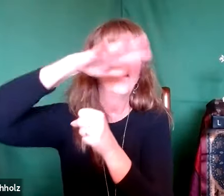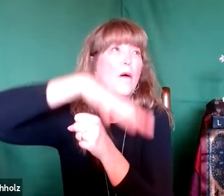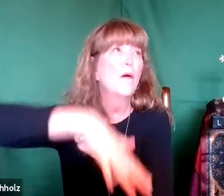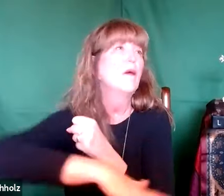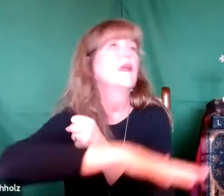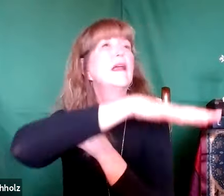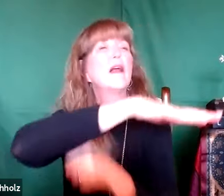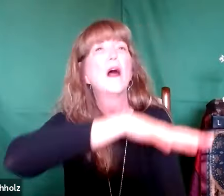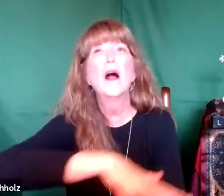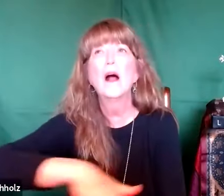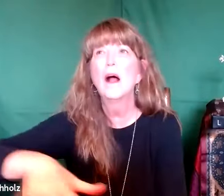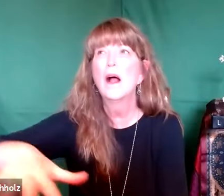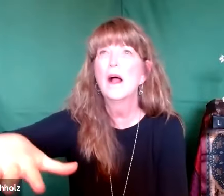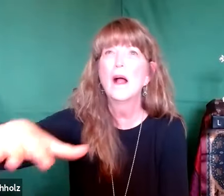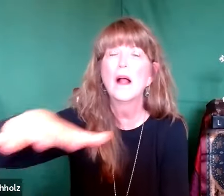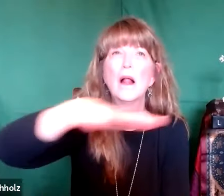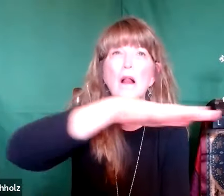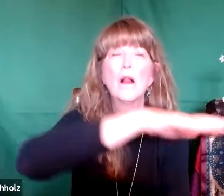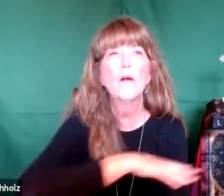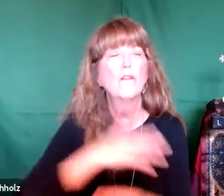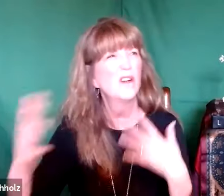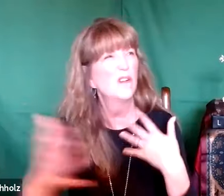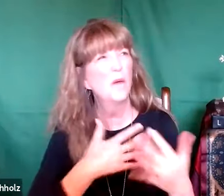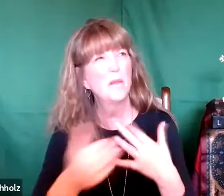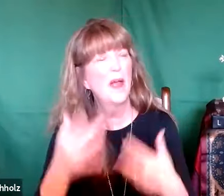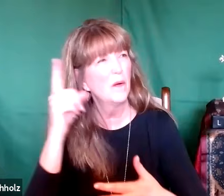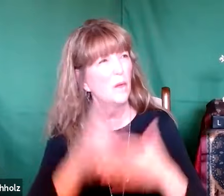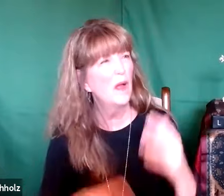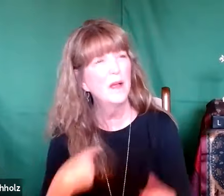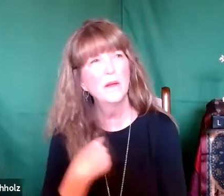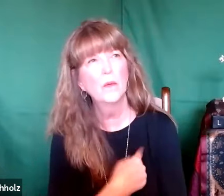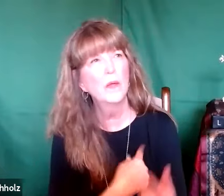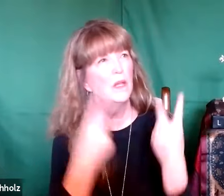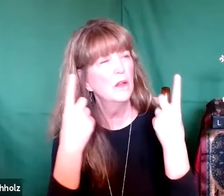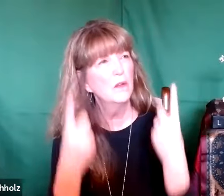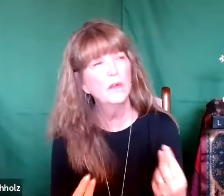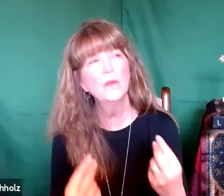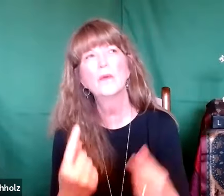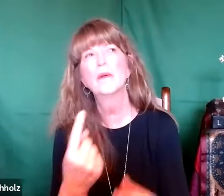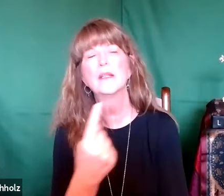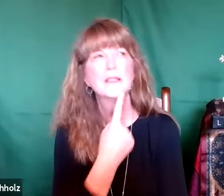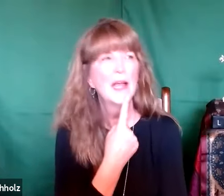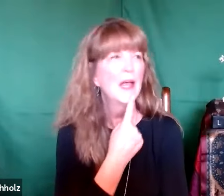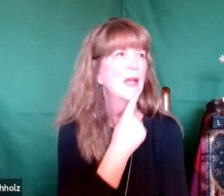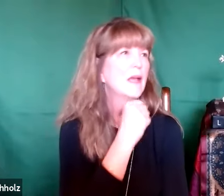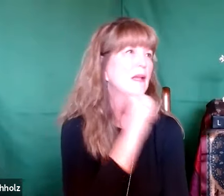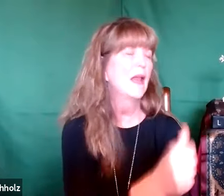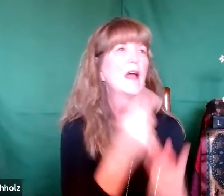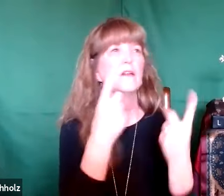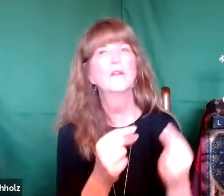eternally. God's love flows down to all of us. It doesn't matter what we do, what